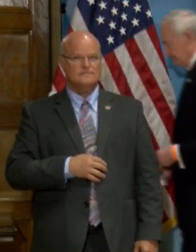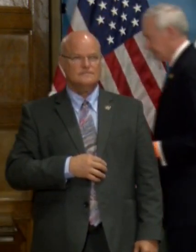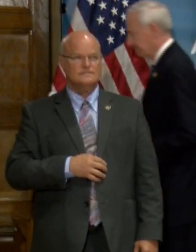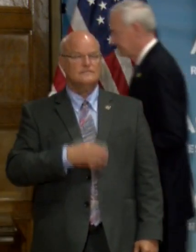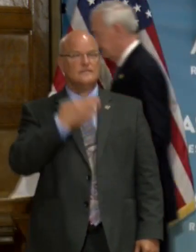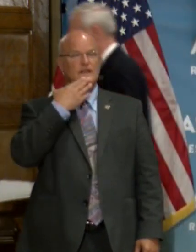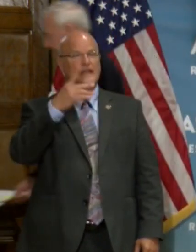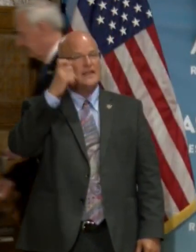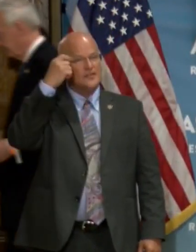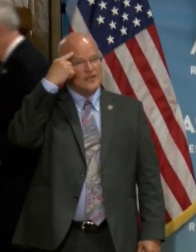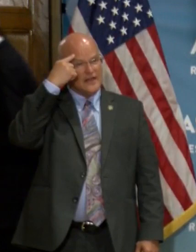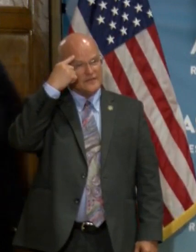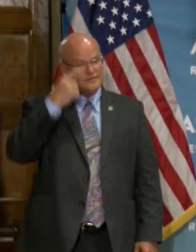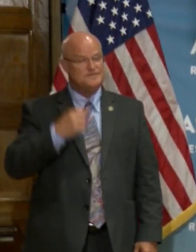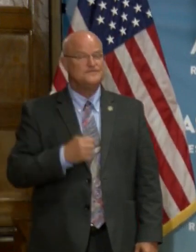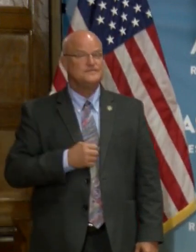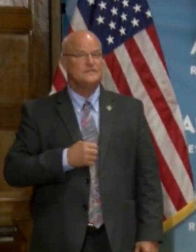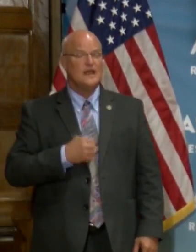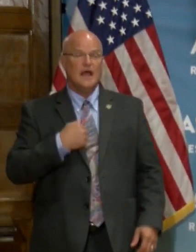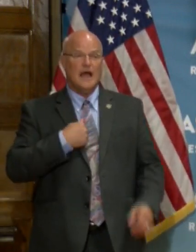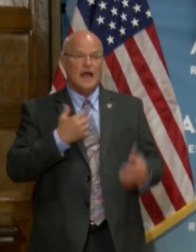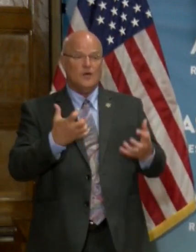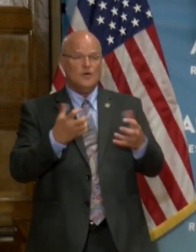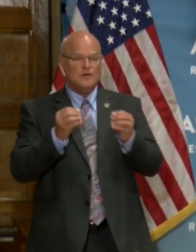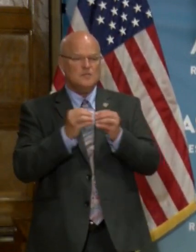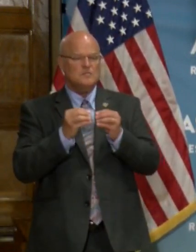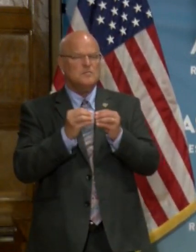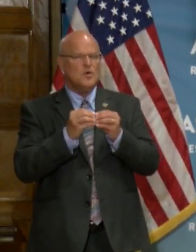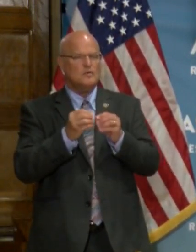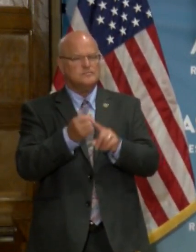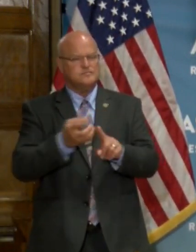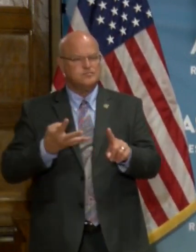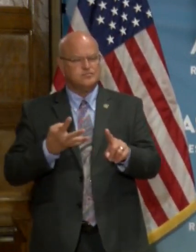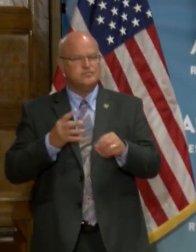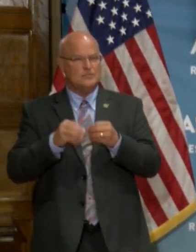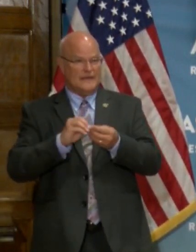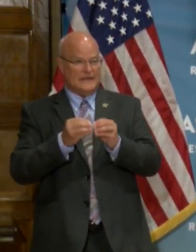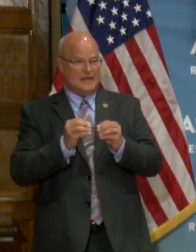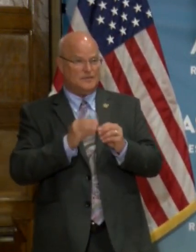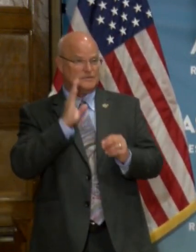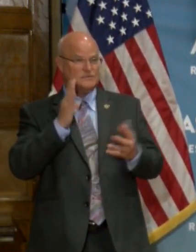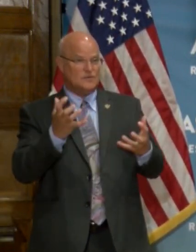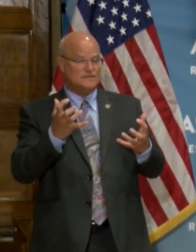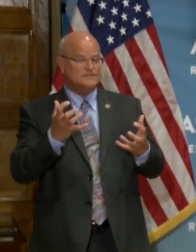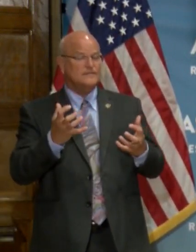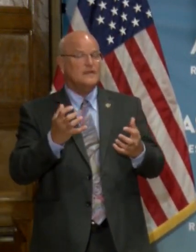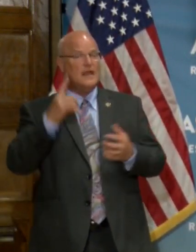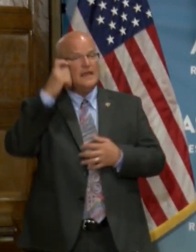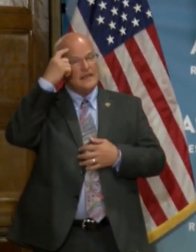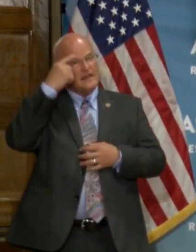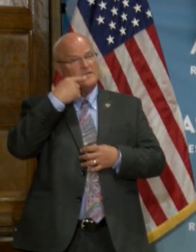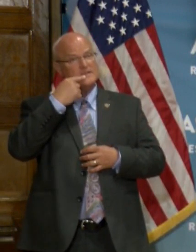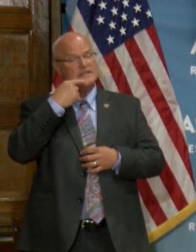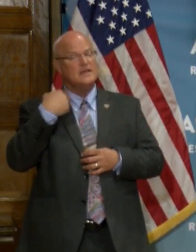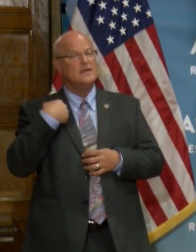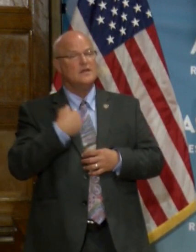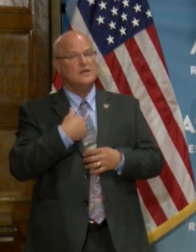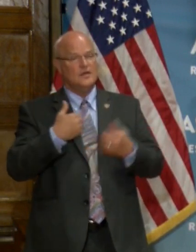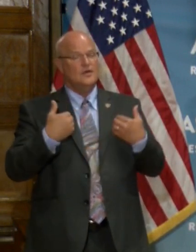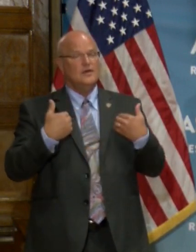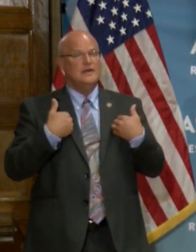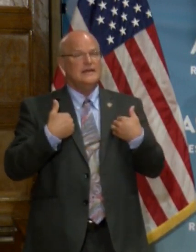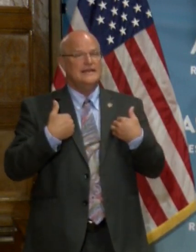Thank you, Governor. I'd like to give a few more details on these numbers. As the Governor mentioned, we've had